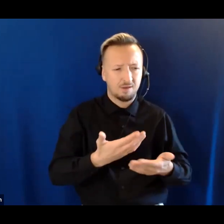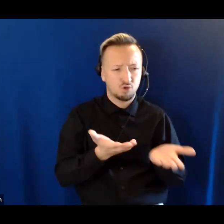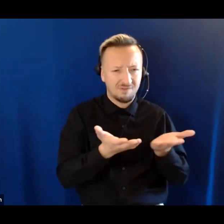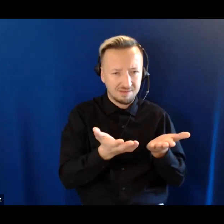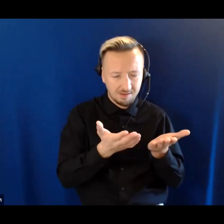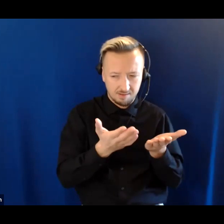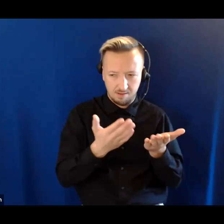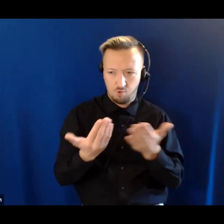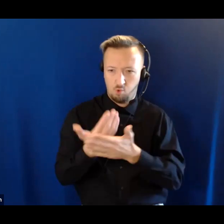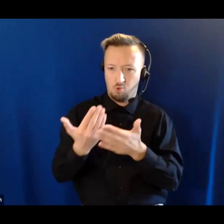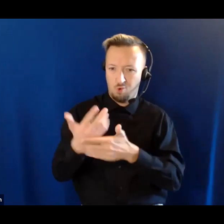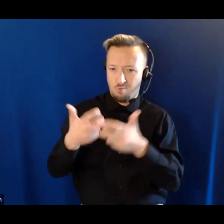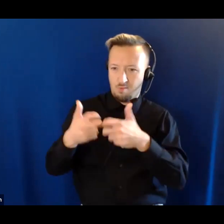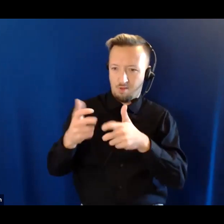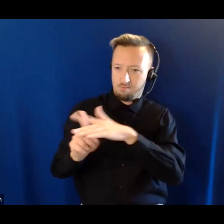arising? So